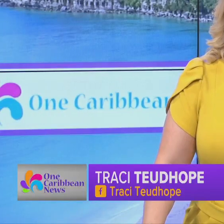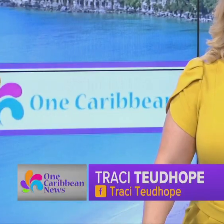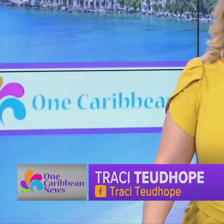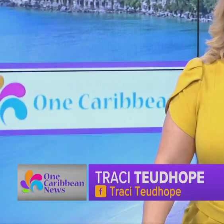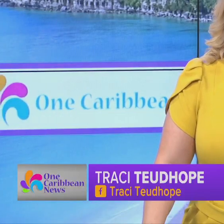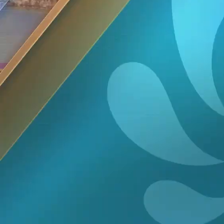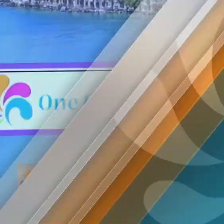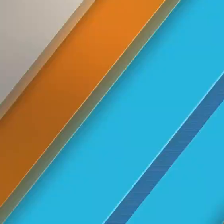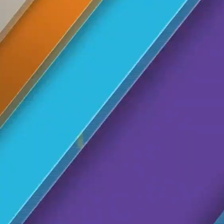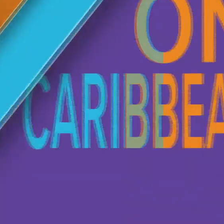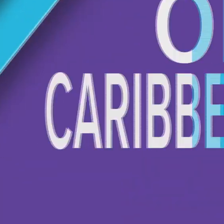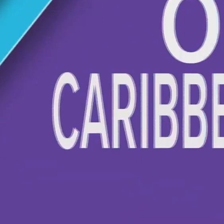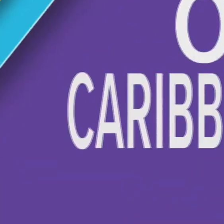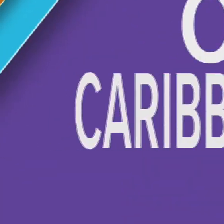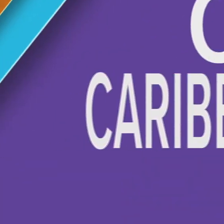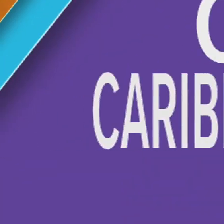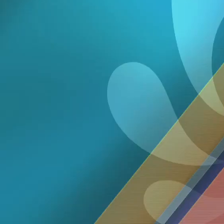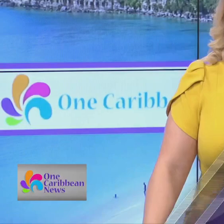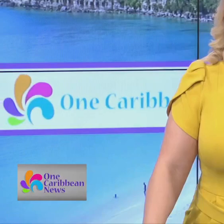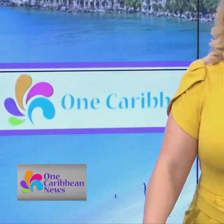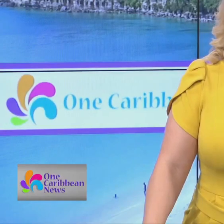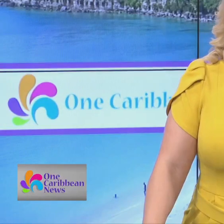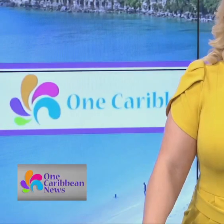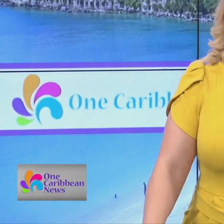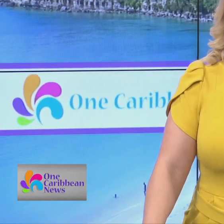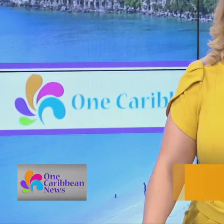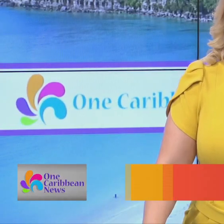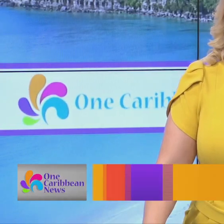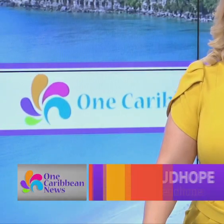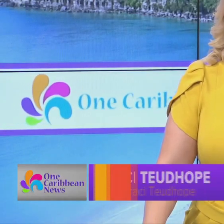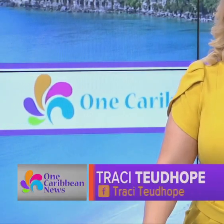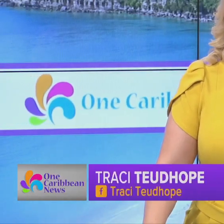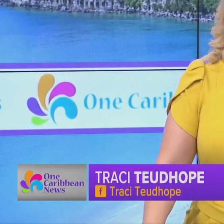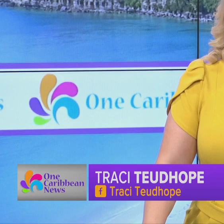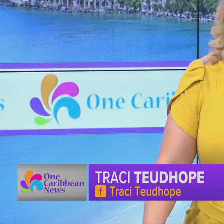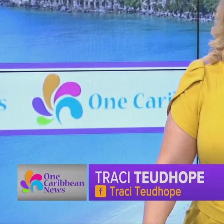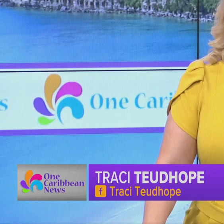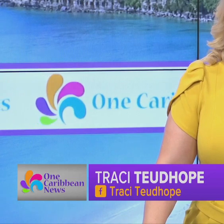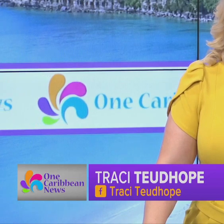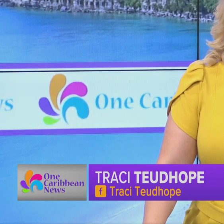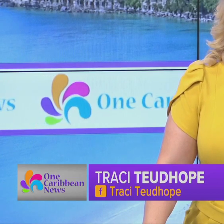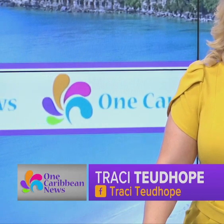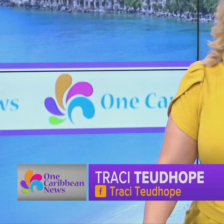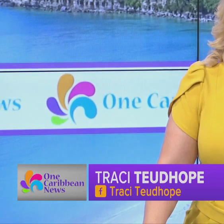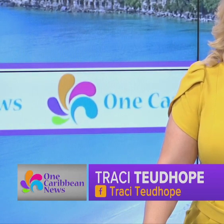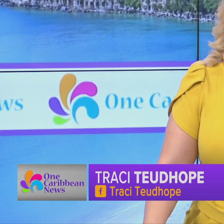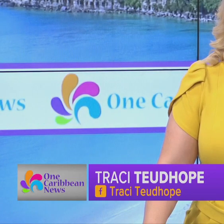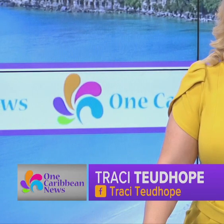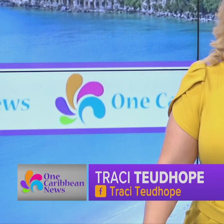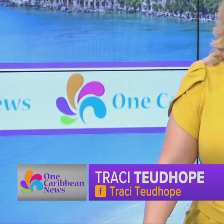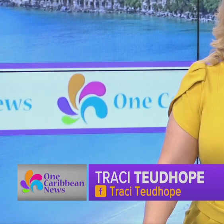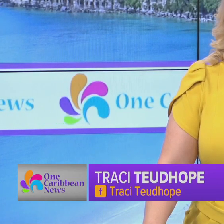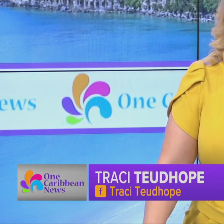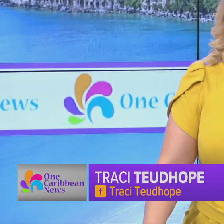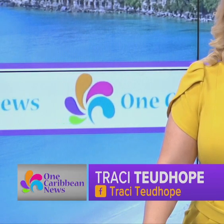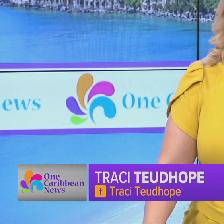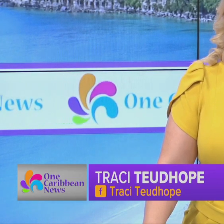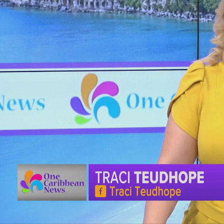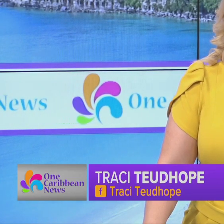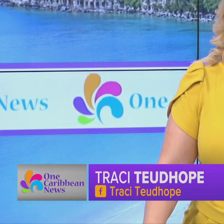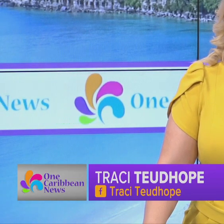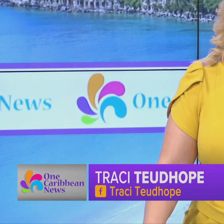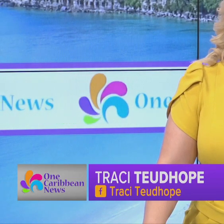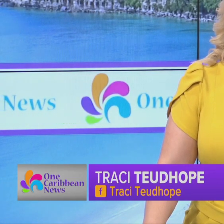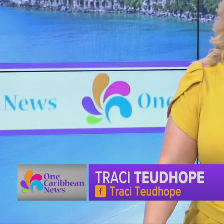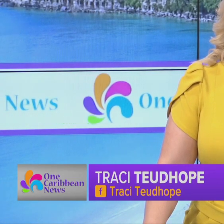The governor in Puerto Rico declares an emergency due to coastal erosion. The order prioritizes scientific research,